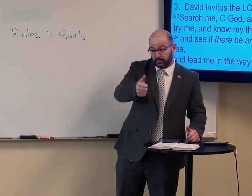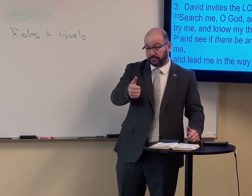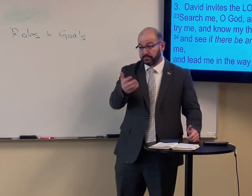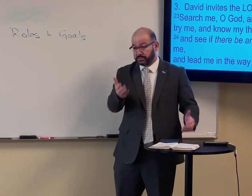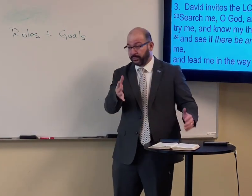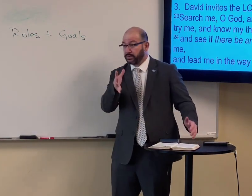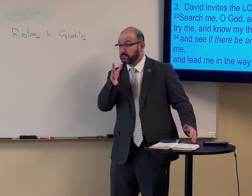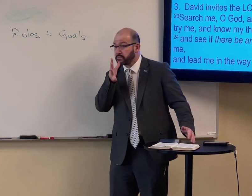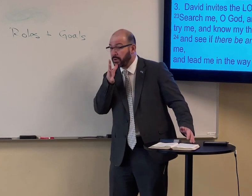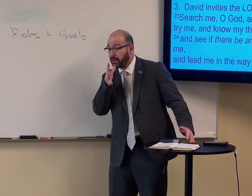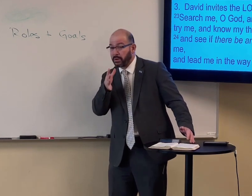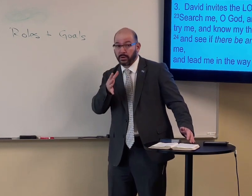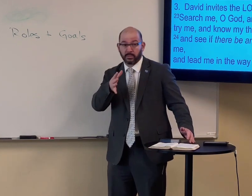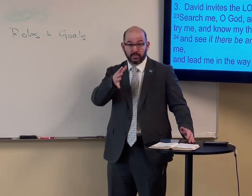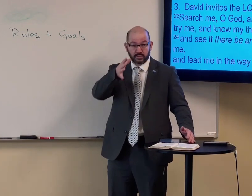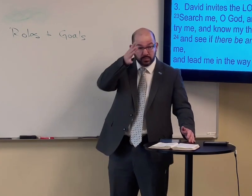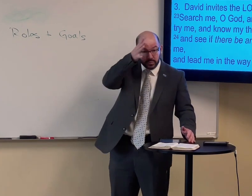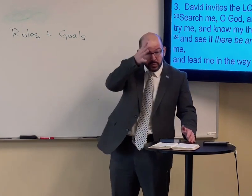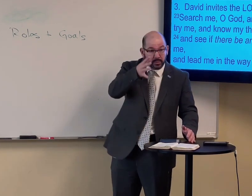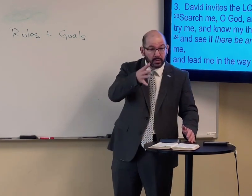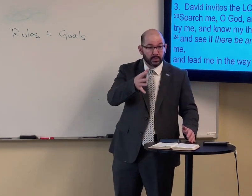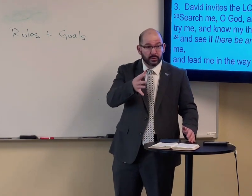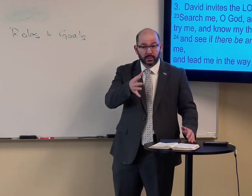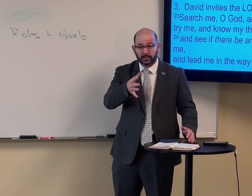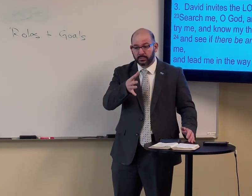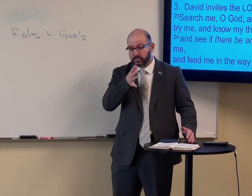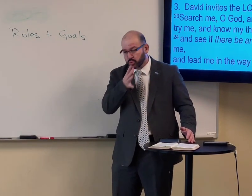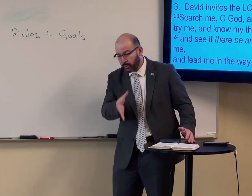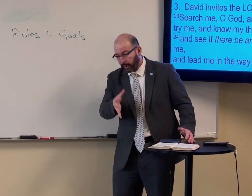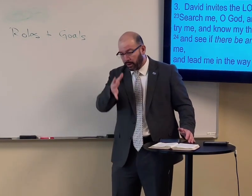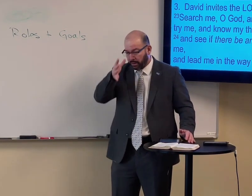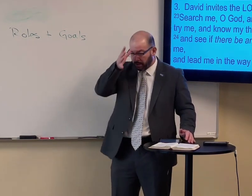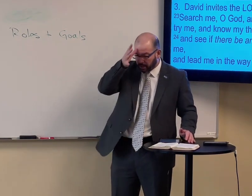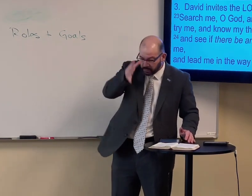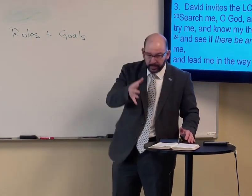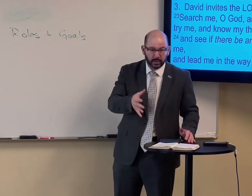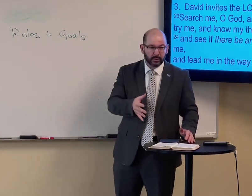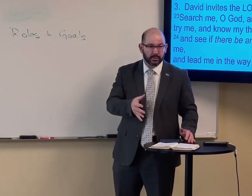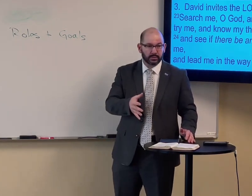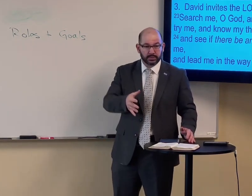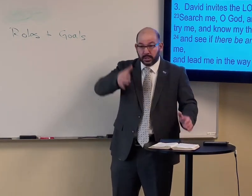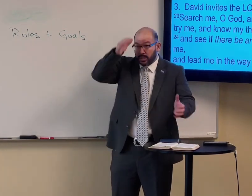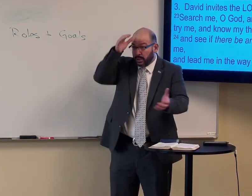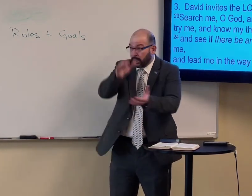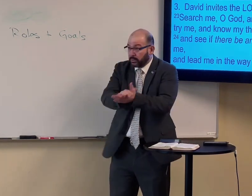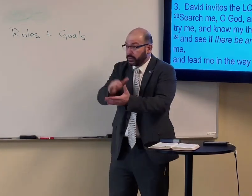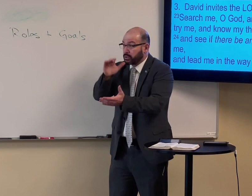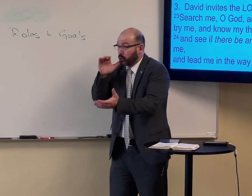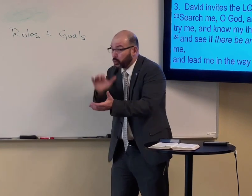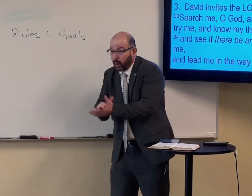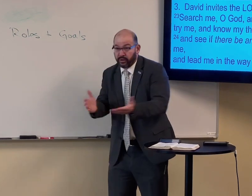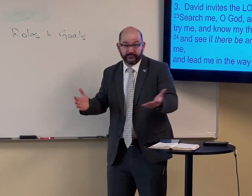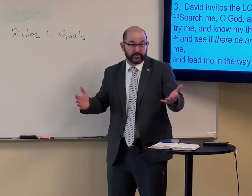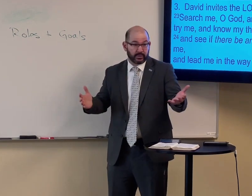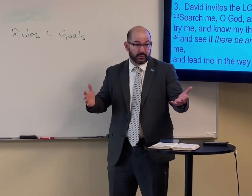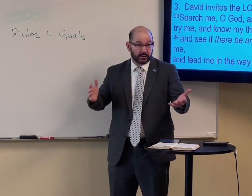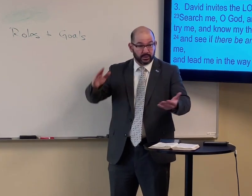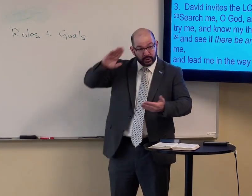Ask yourself. Maybe you're a mom. Maybe you're a dad. Maybe you're a grandma or grandpa. A husband, a